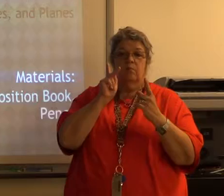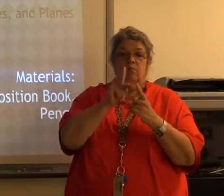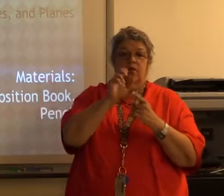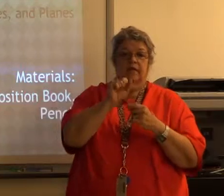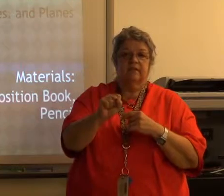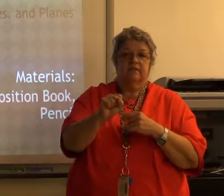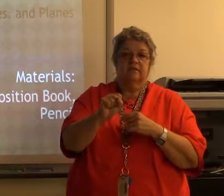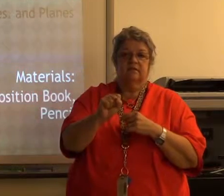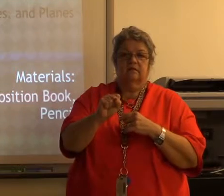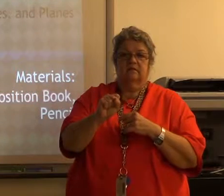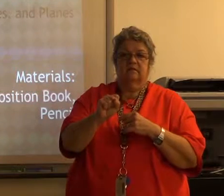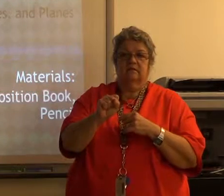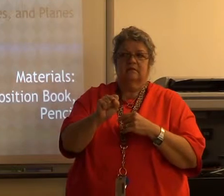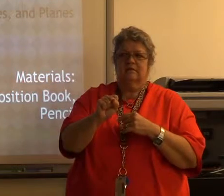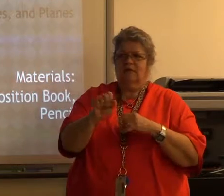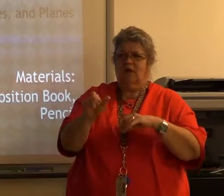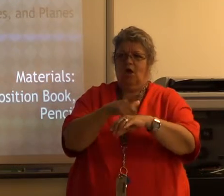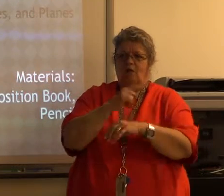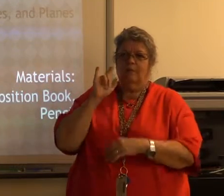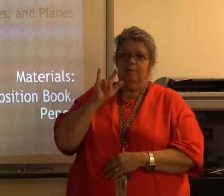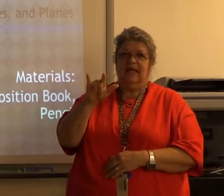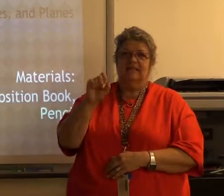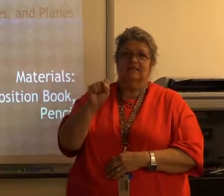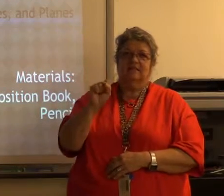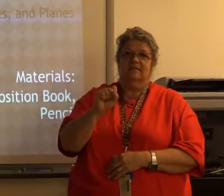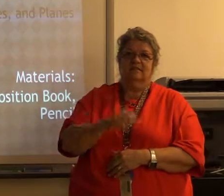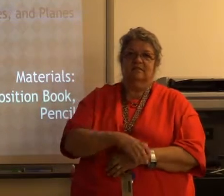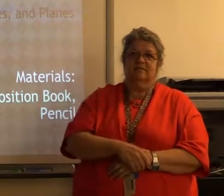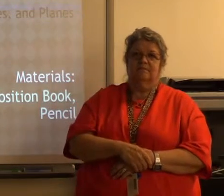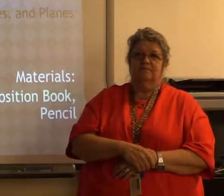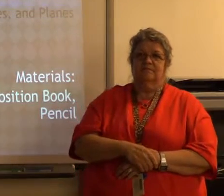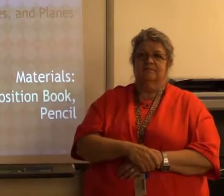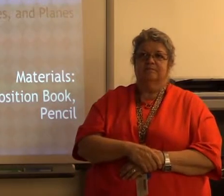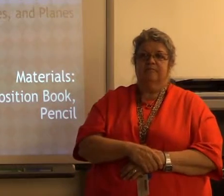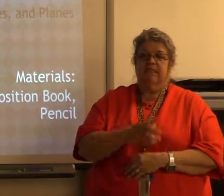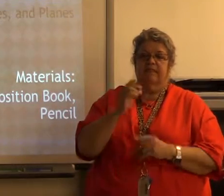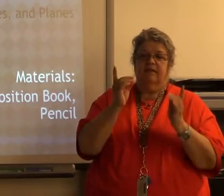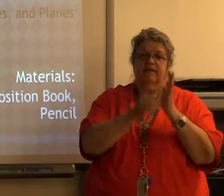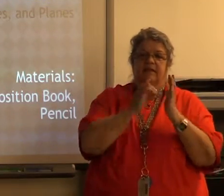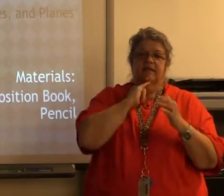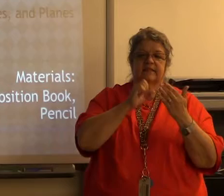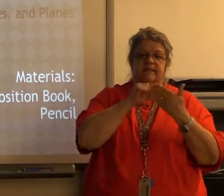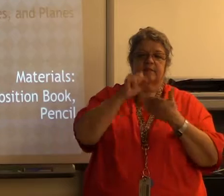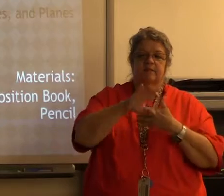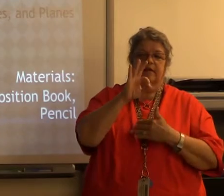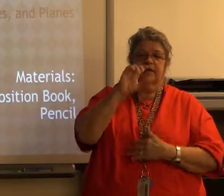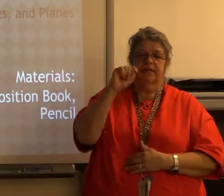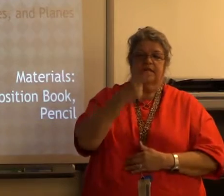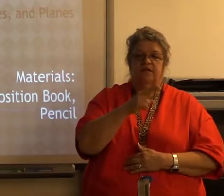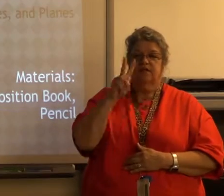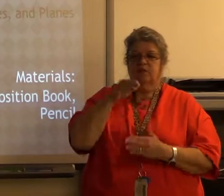Planes. There's our title. Our date is September 9th, 2013. You